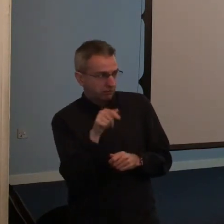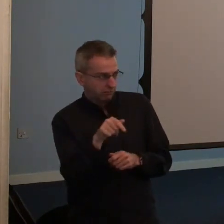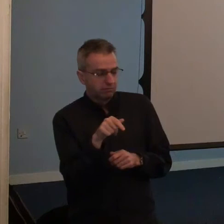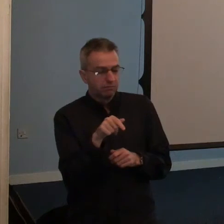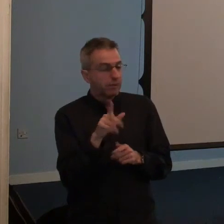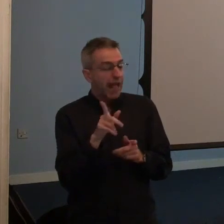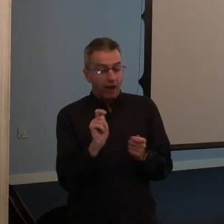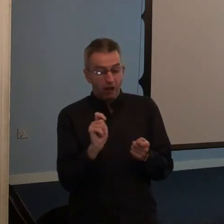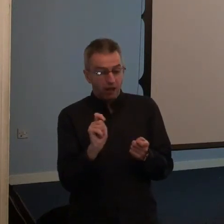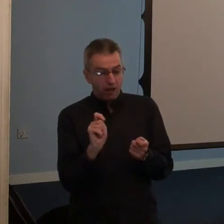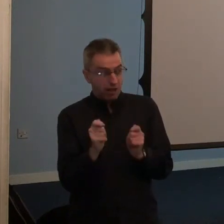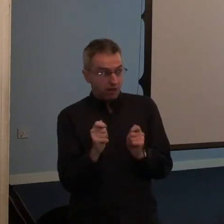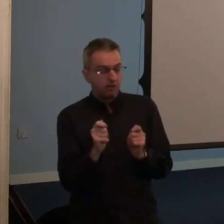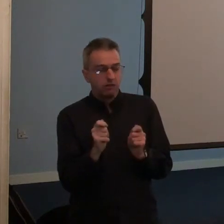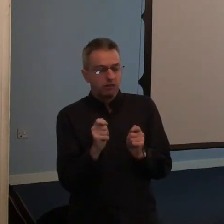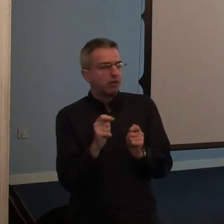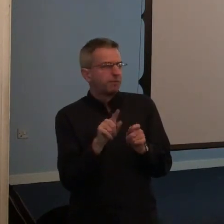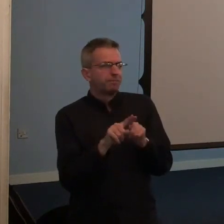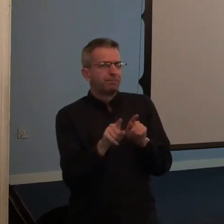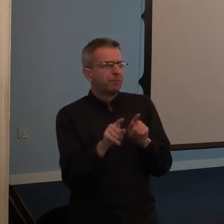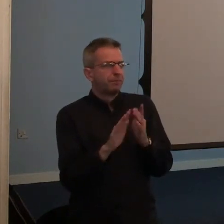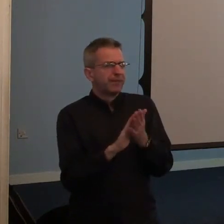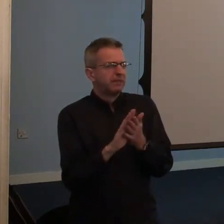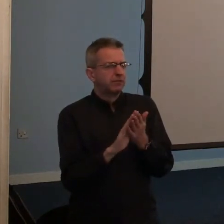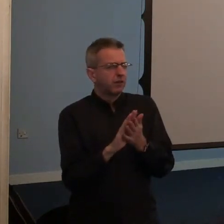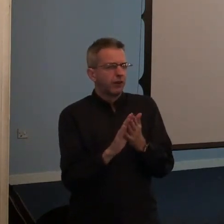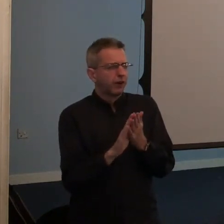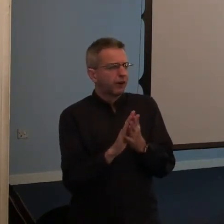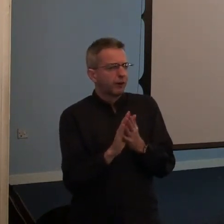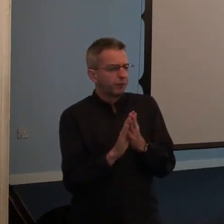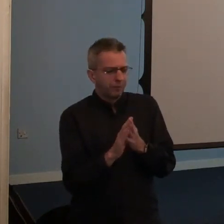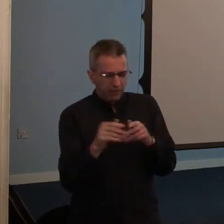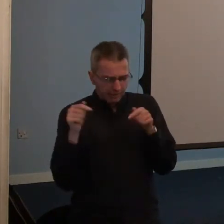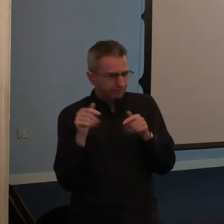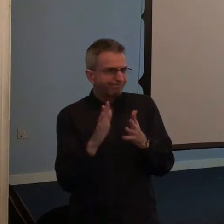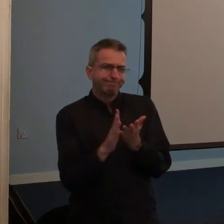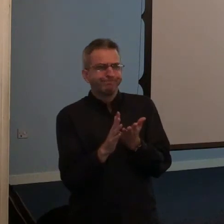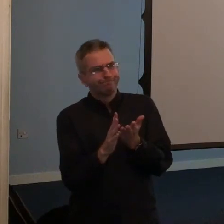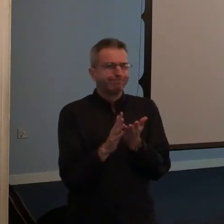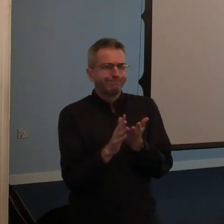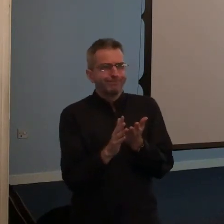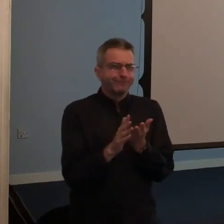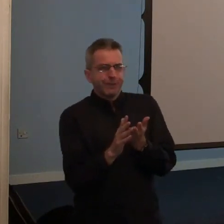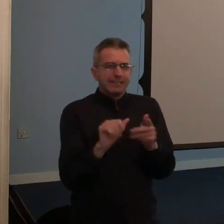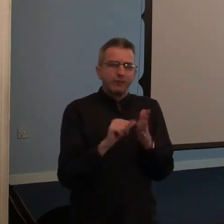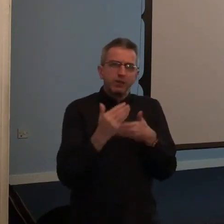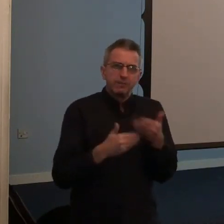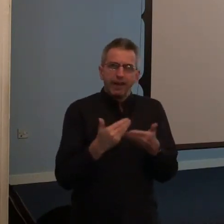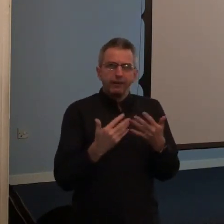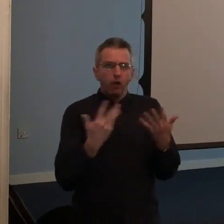identified as causing blindness. Then it may be that they can, it's hard